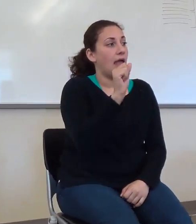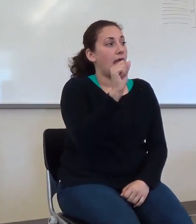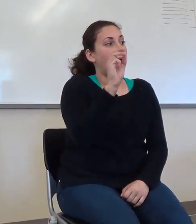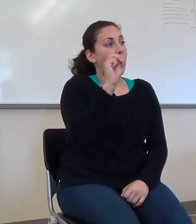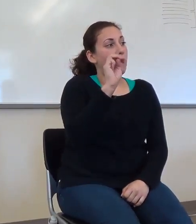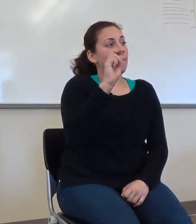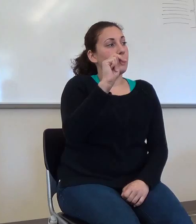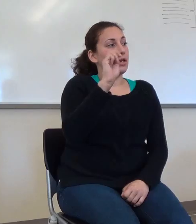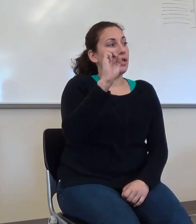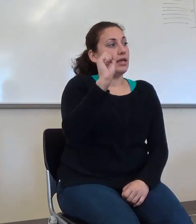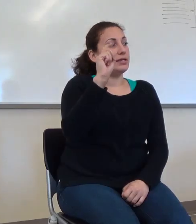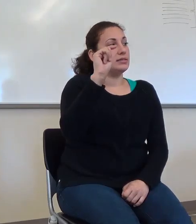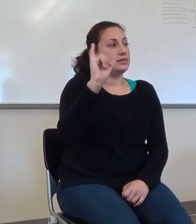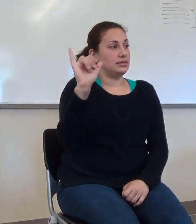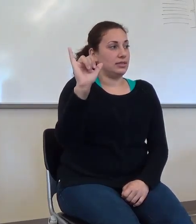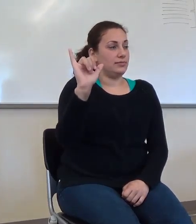first reading, is